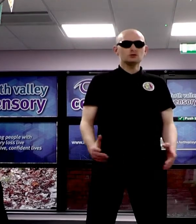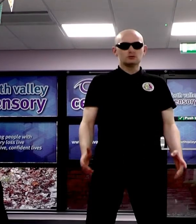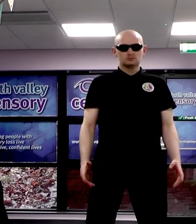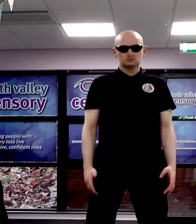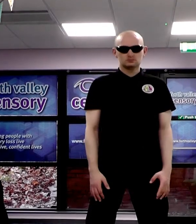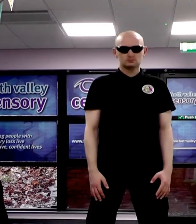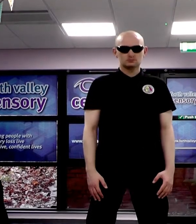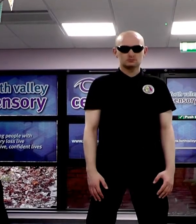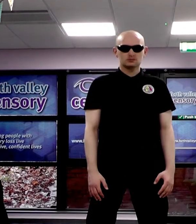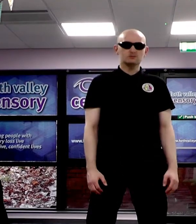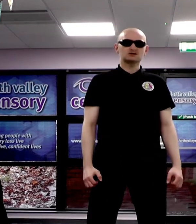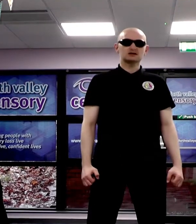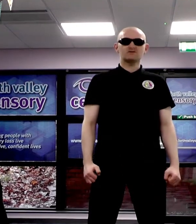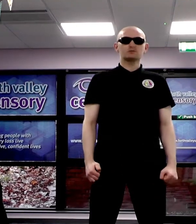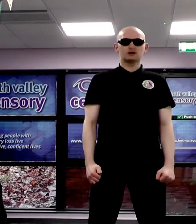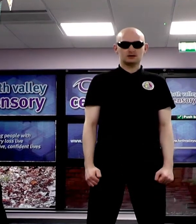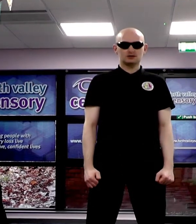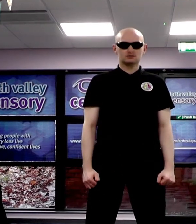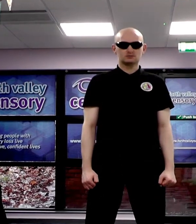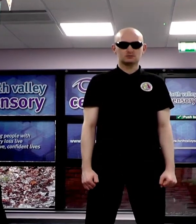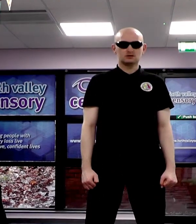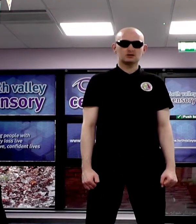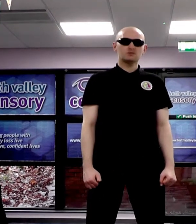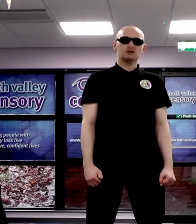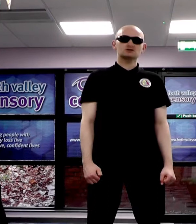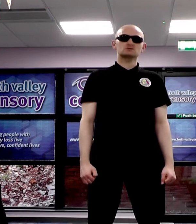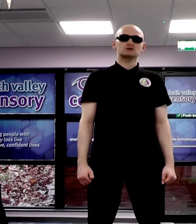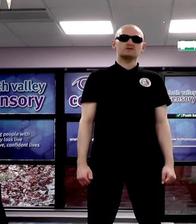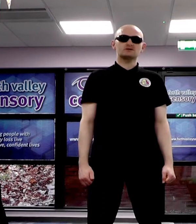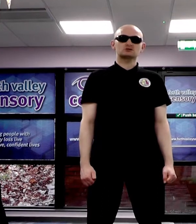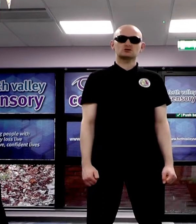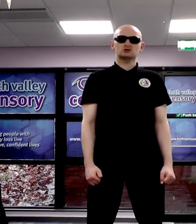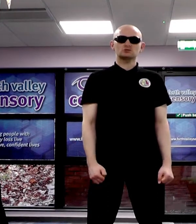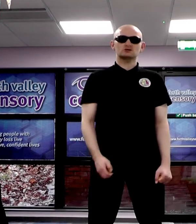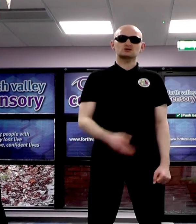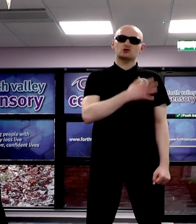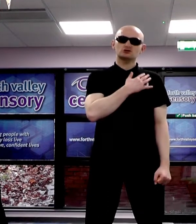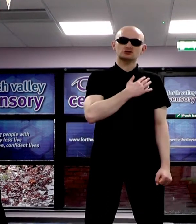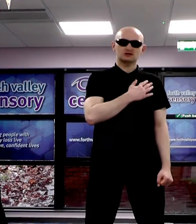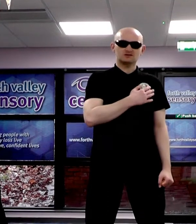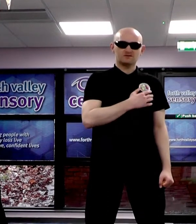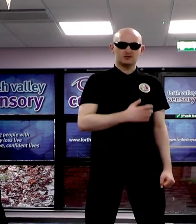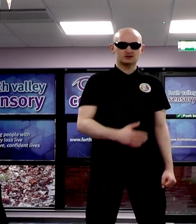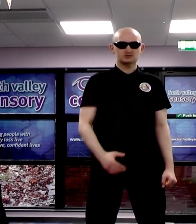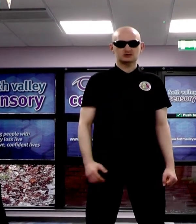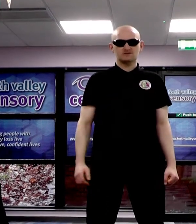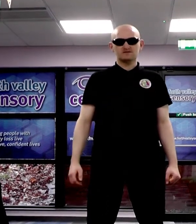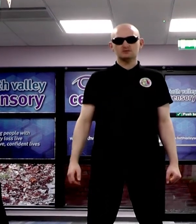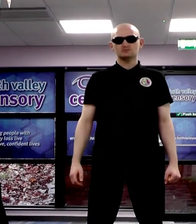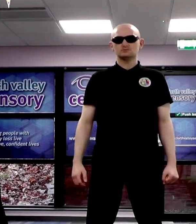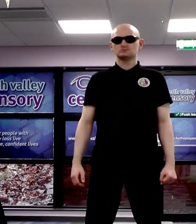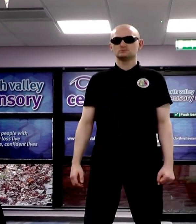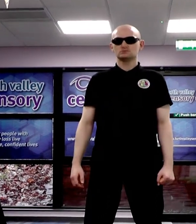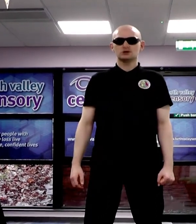Hello, my name is David Black. I am a personal safety instructor with the Scottish Centre for Personal Safety and a